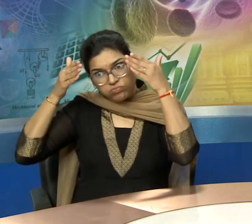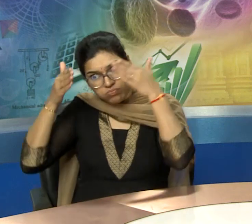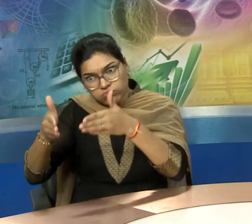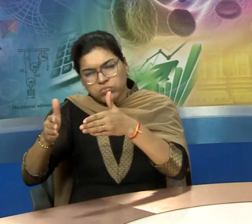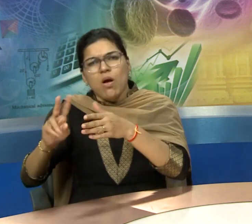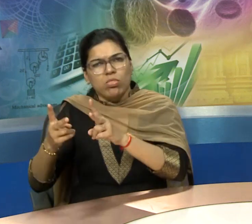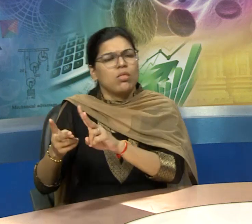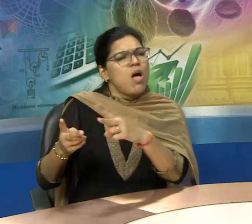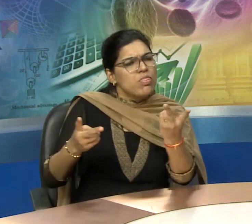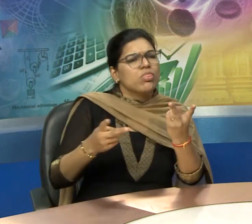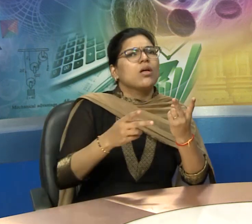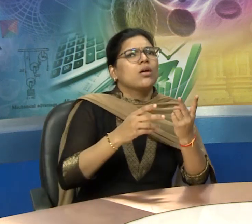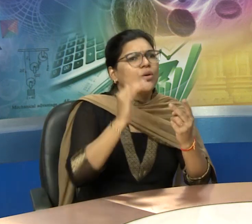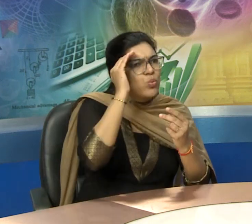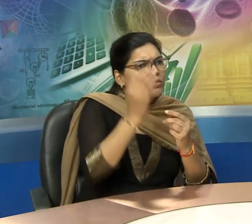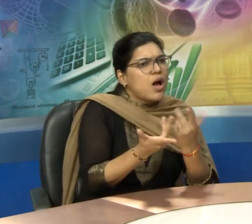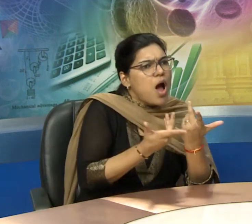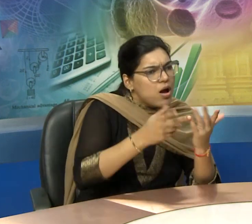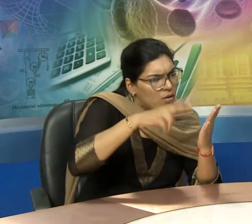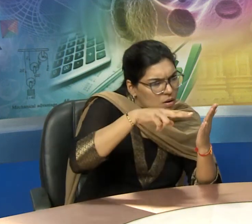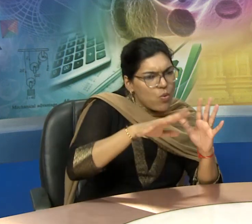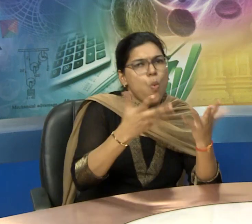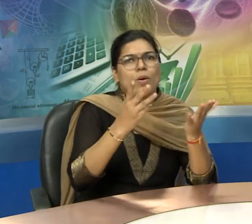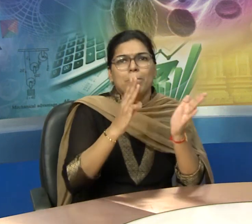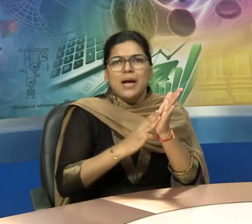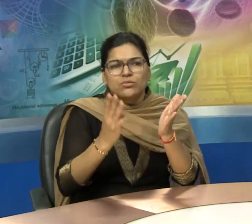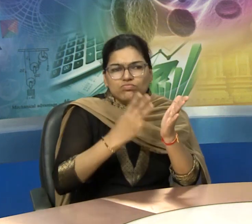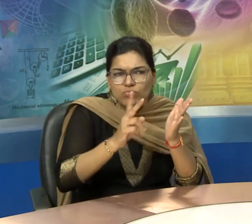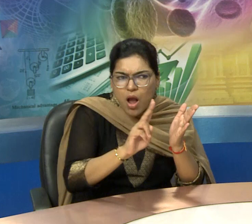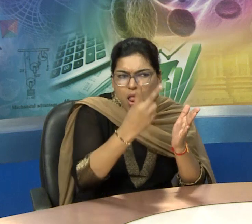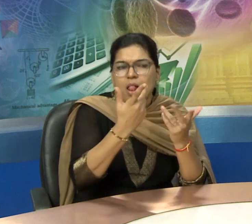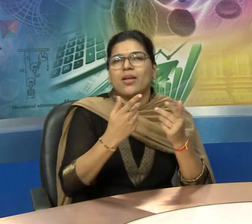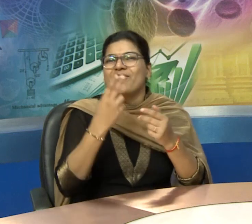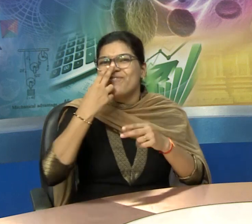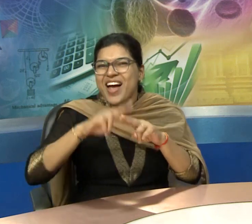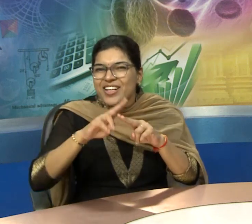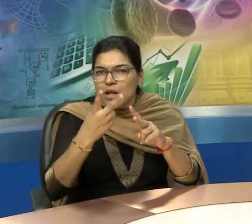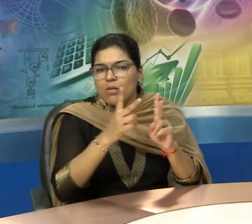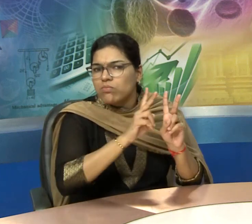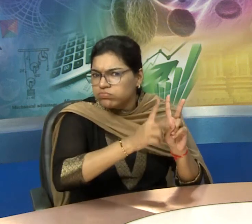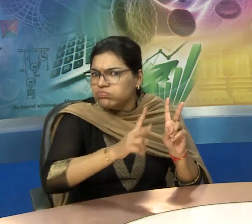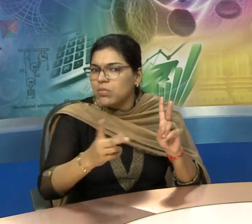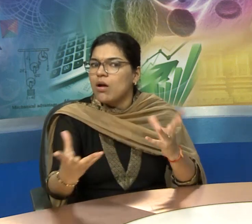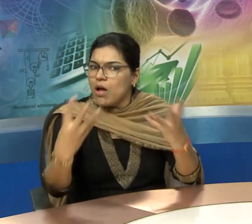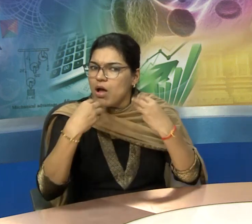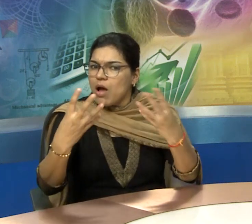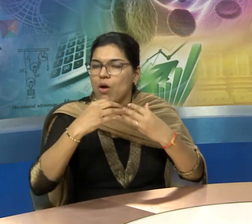read and continue that habit of reading informations and getting